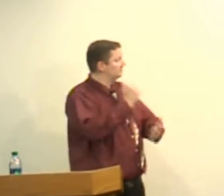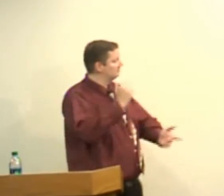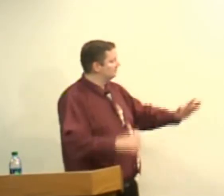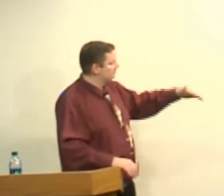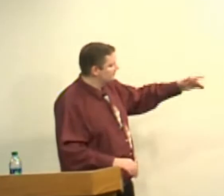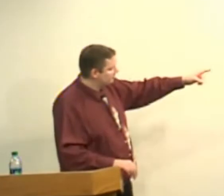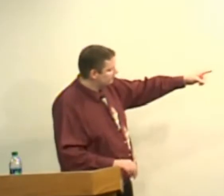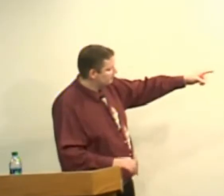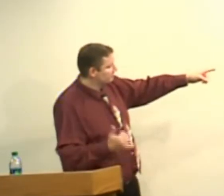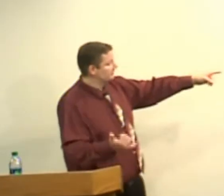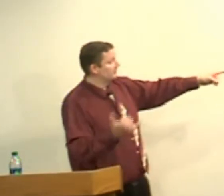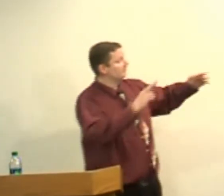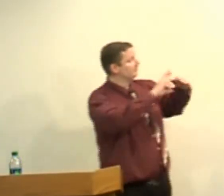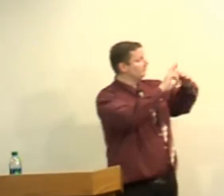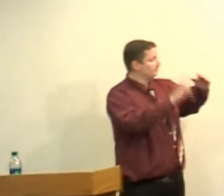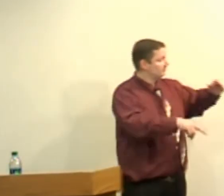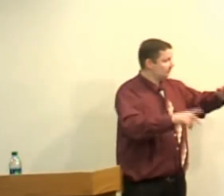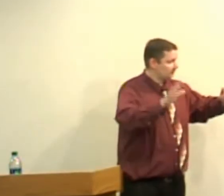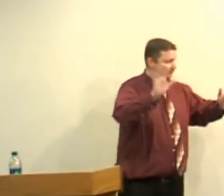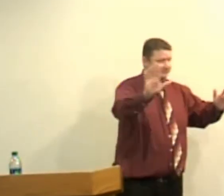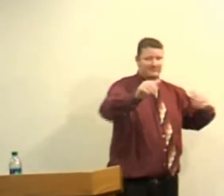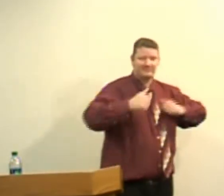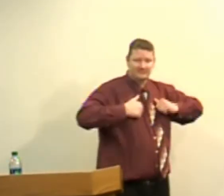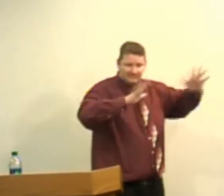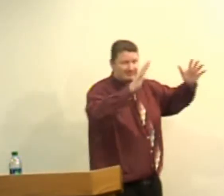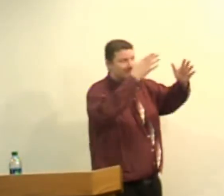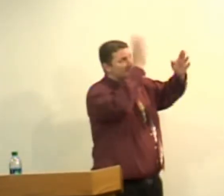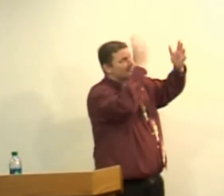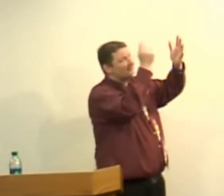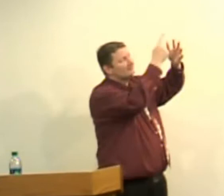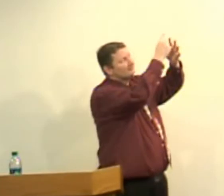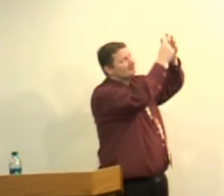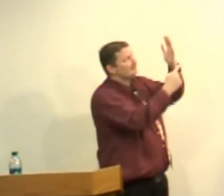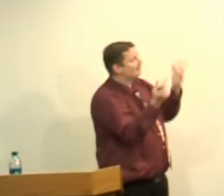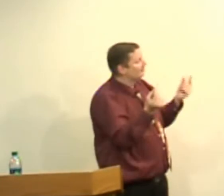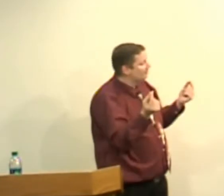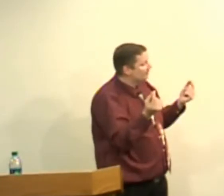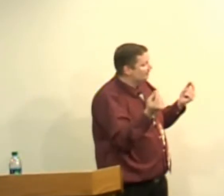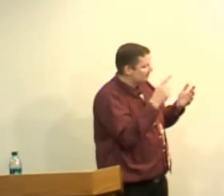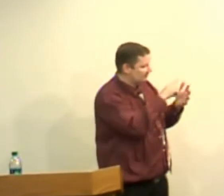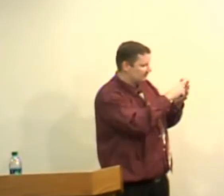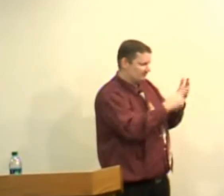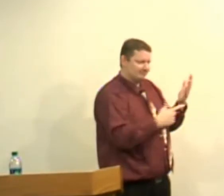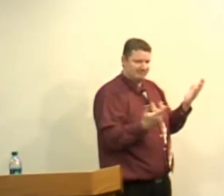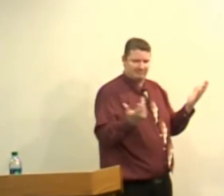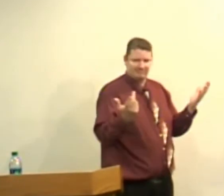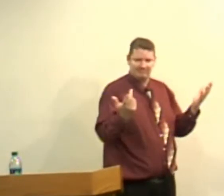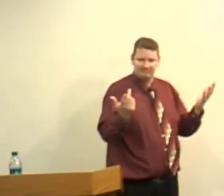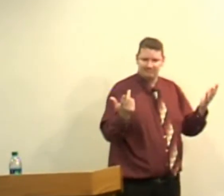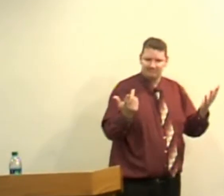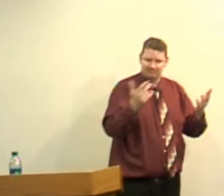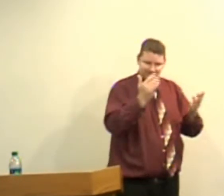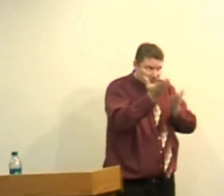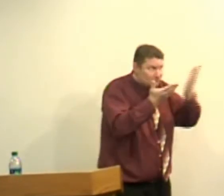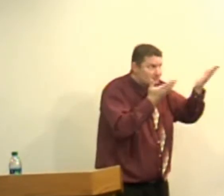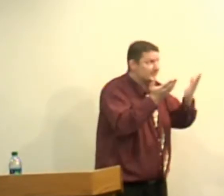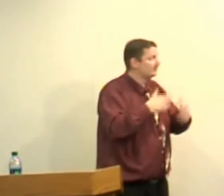skills that people have. So all of these, anything that you have, any